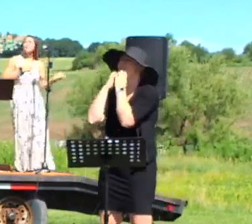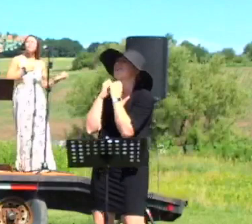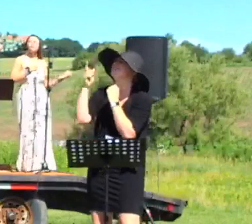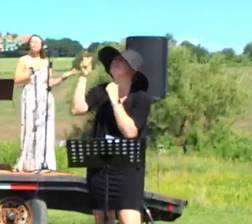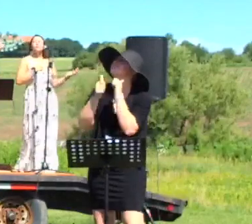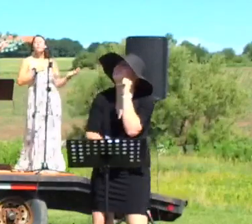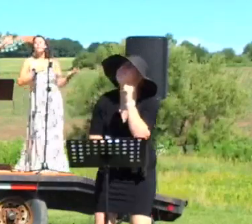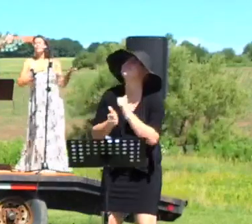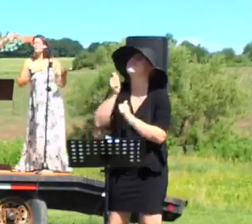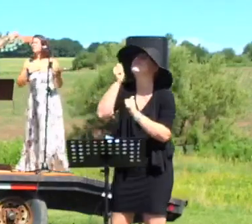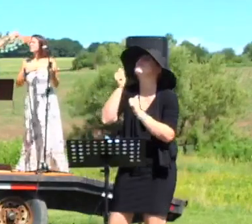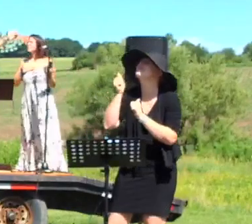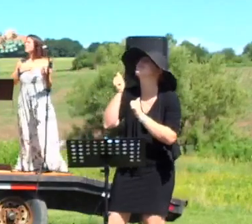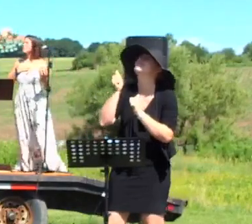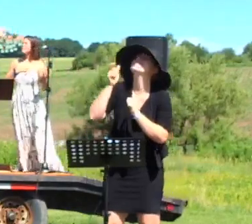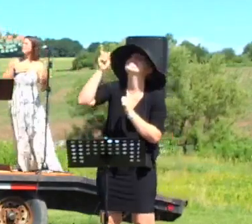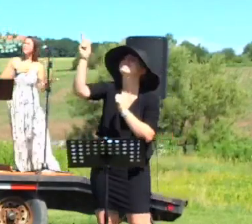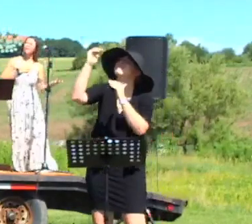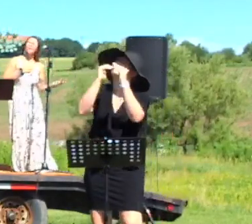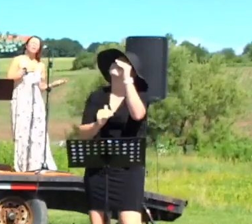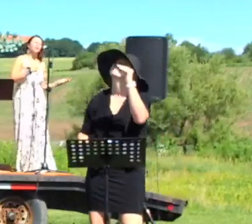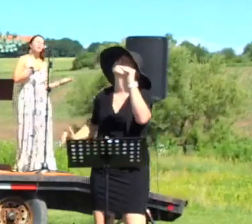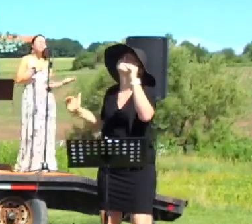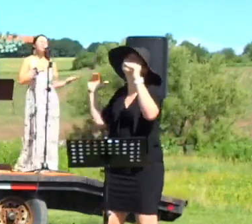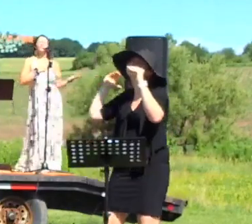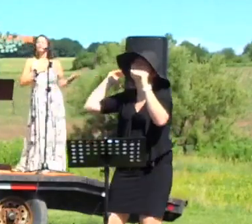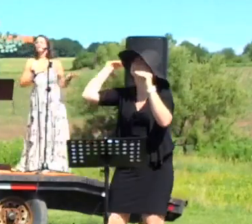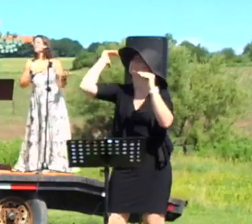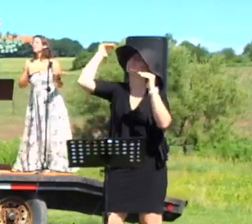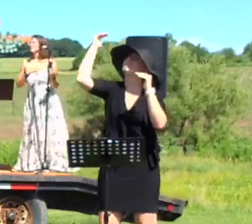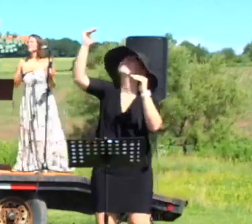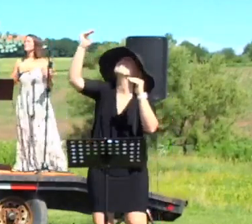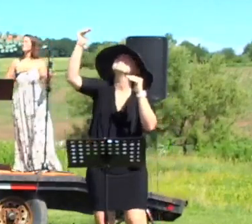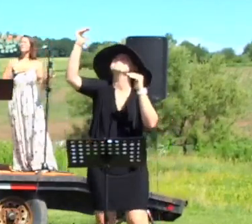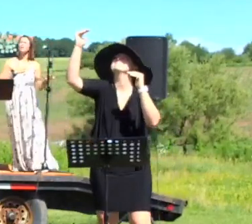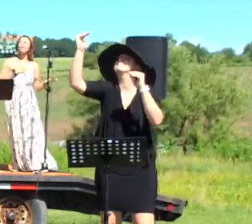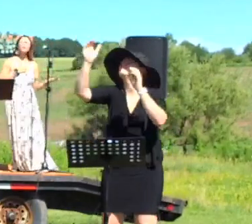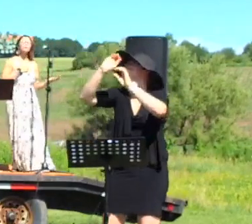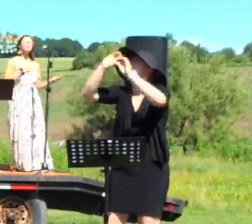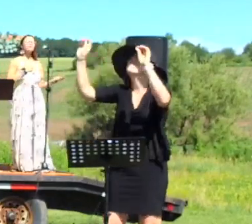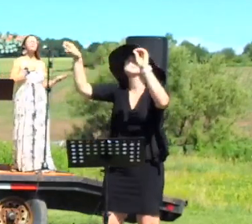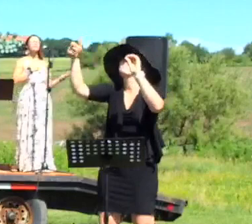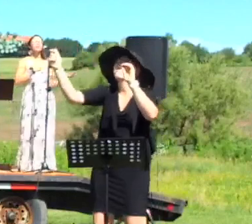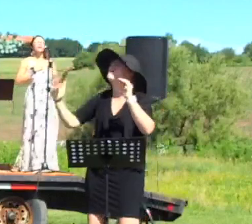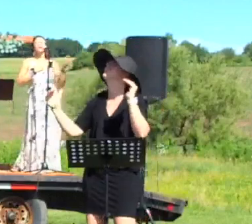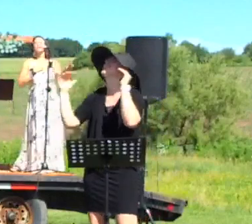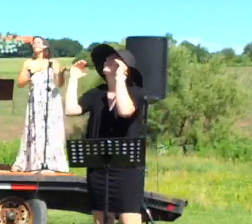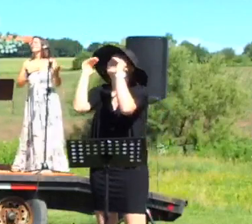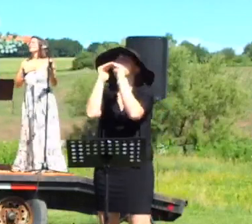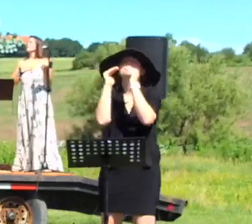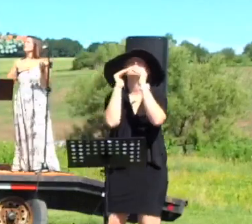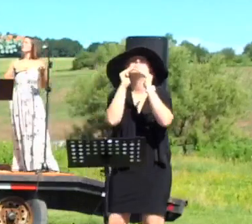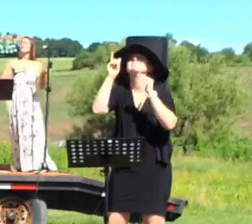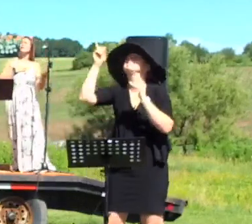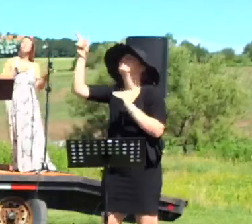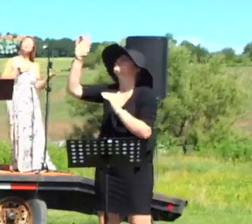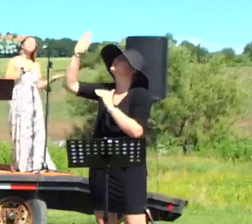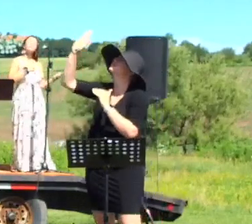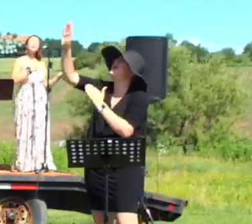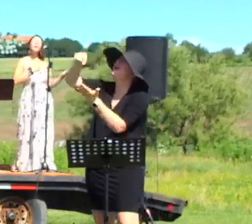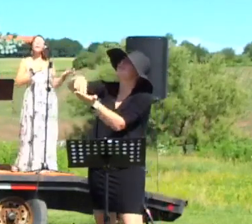There's nothing worth more that would ever come close. Nothing